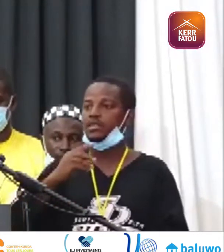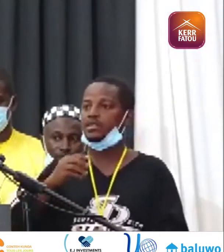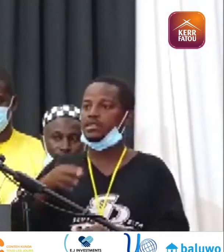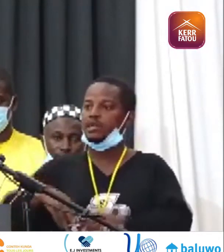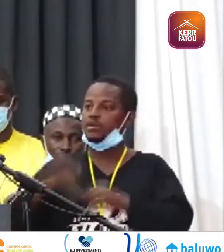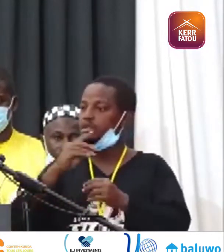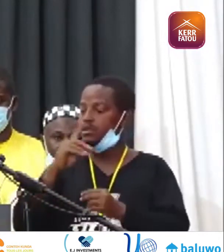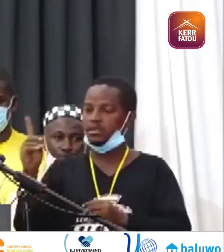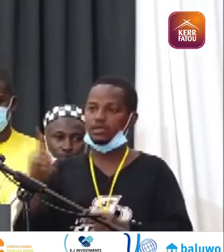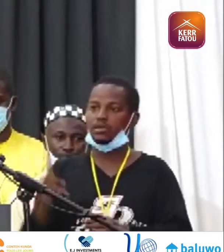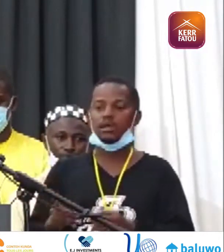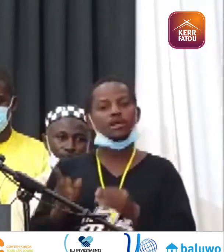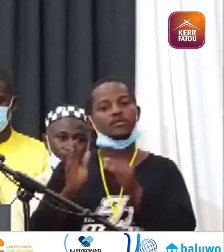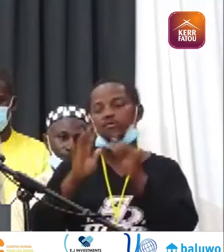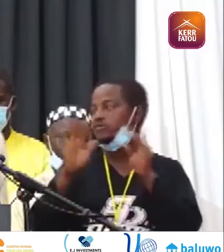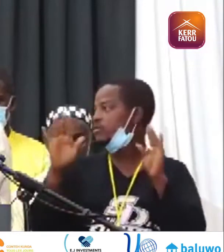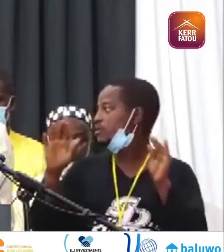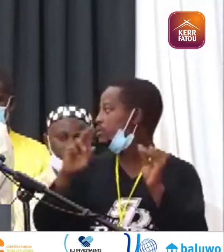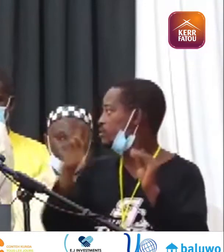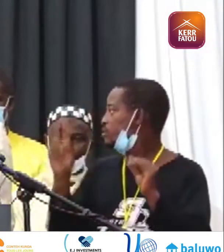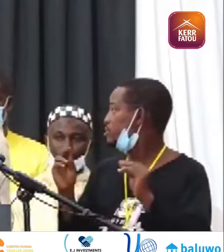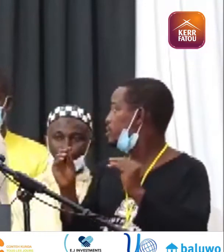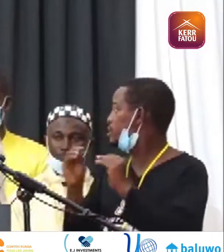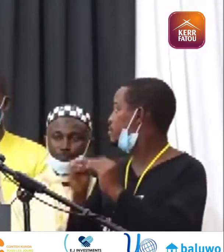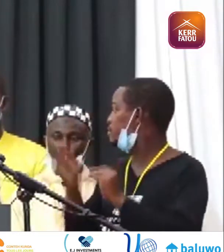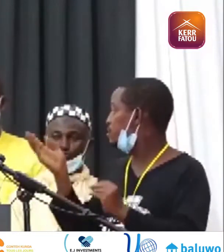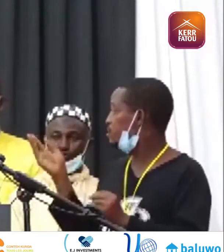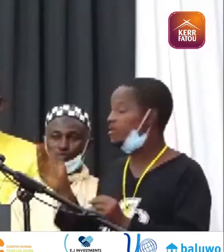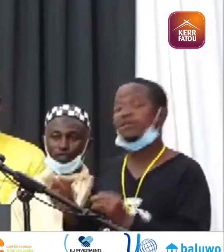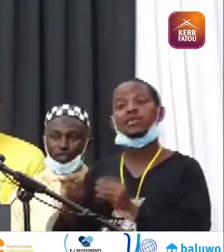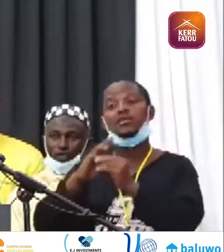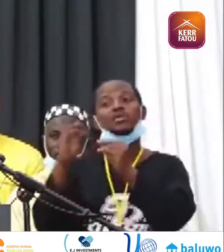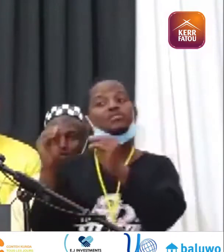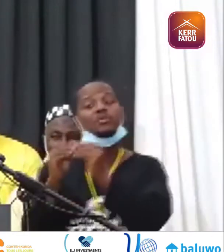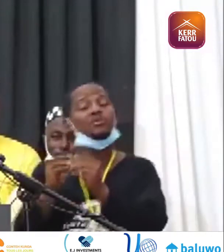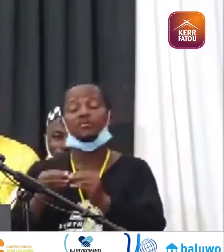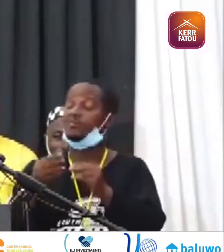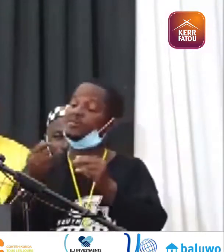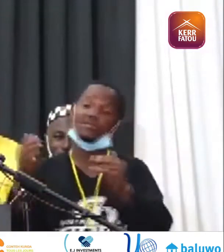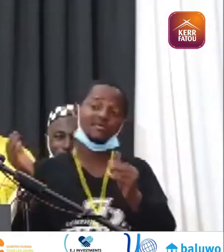$668,000. So clap for your National Assembly members.